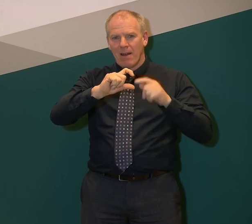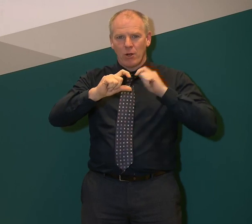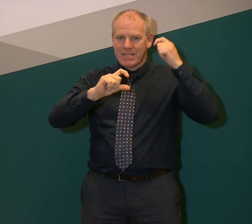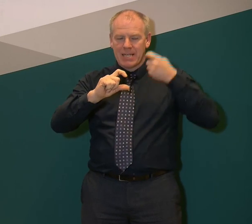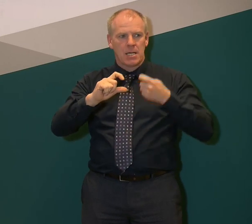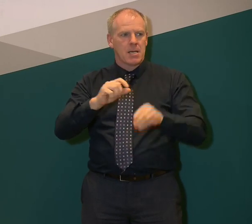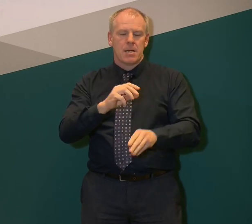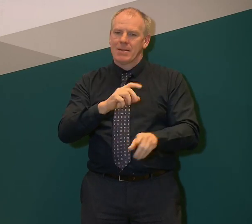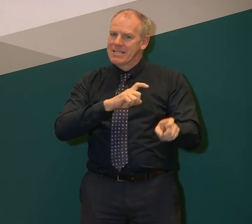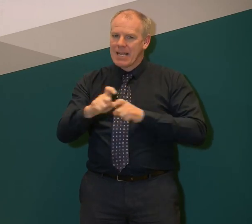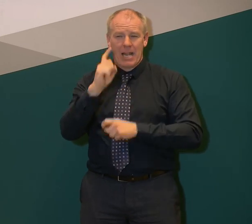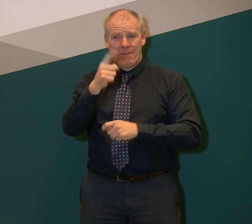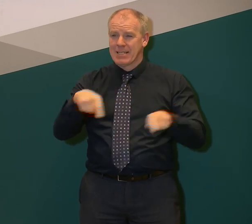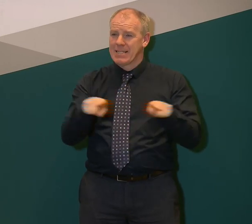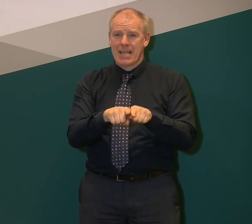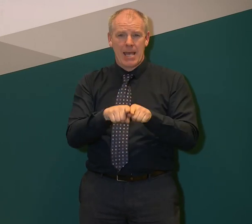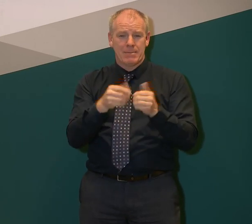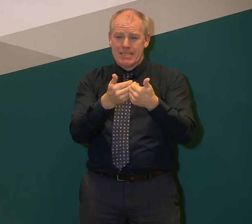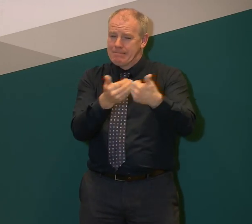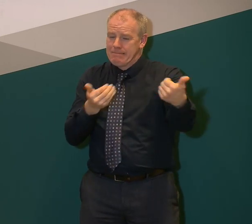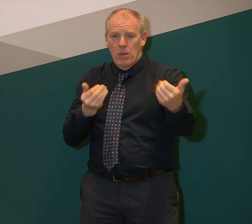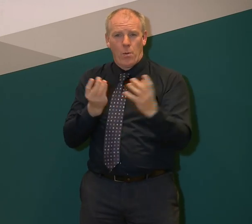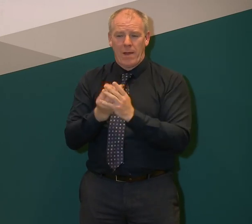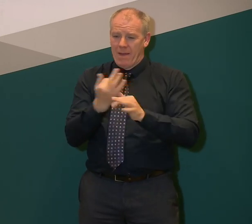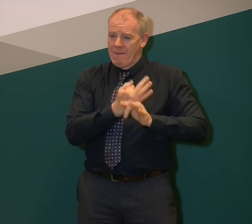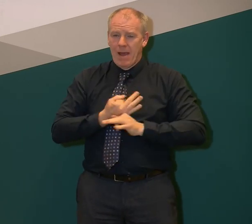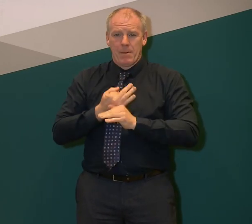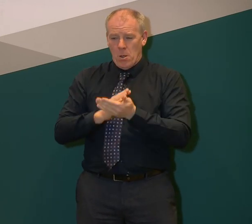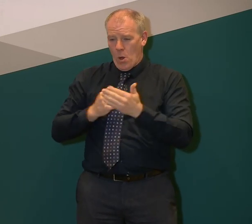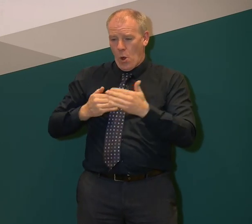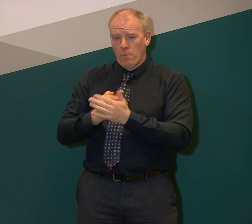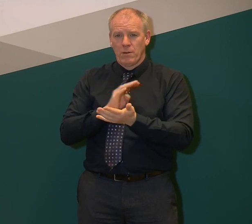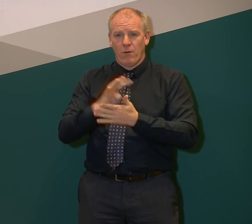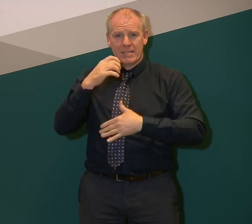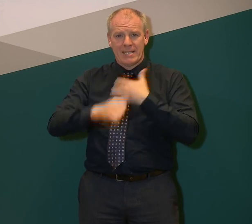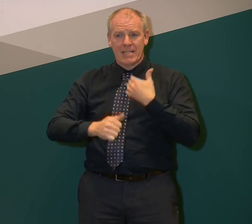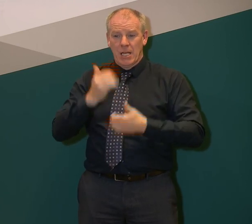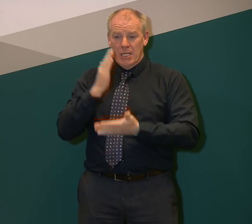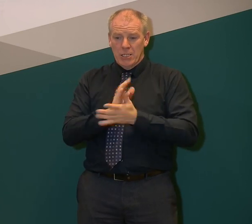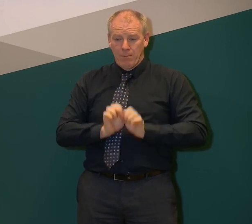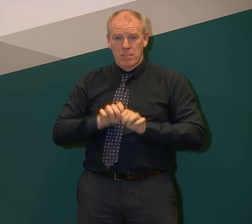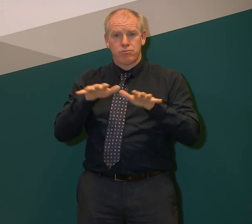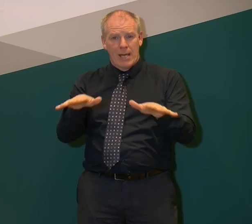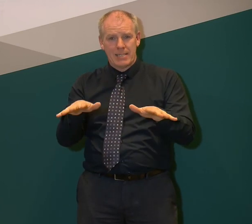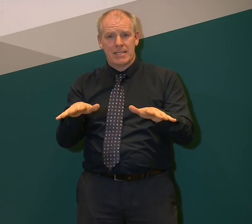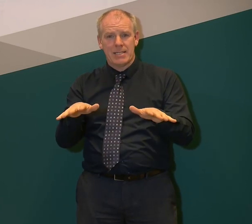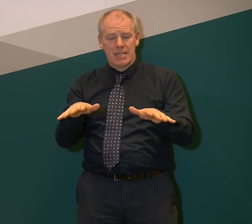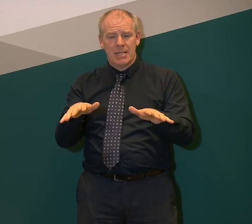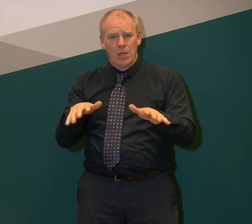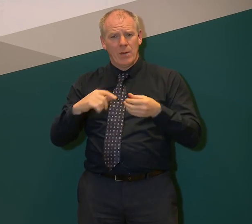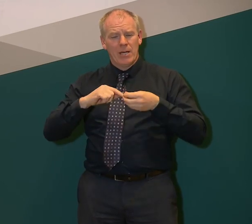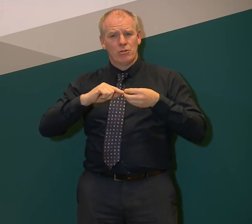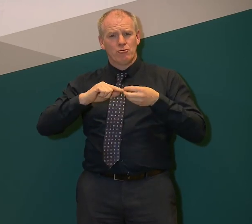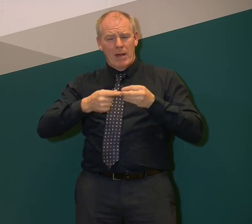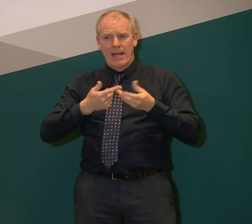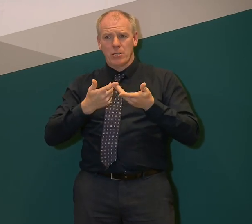keep isolated with your family for 14 days, break the transmission of the virus. We are trying our best to get through these tests, notwithstanding the huge challenges